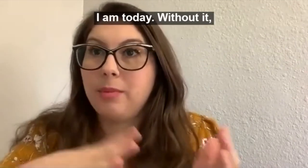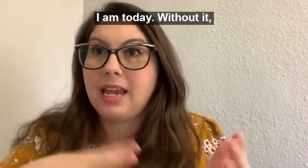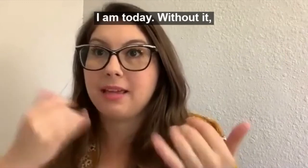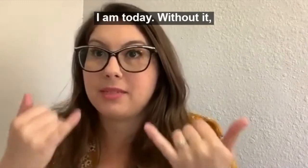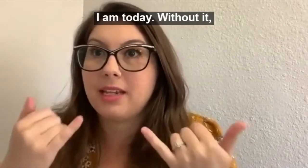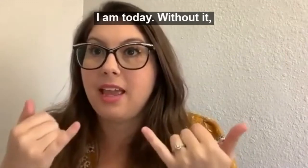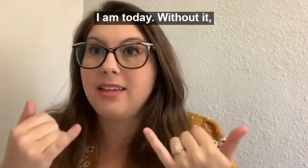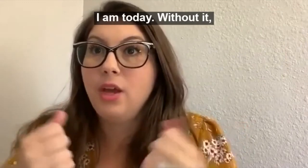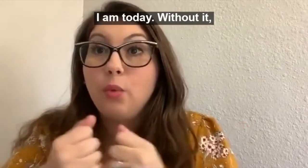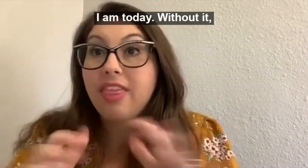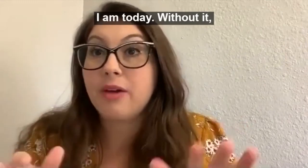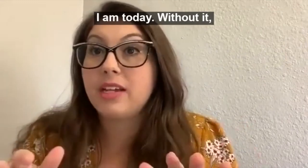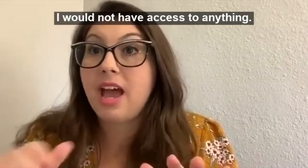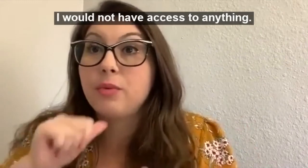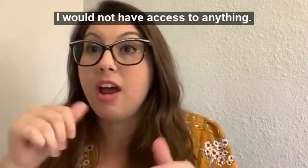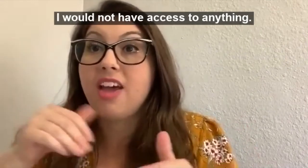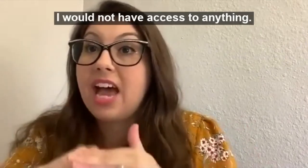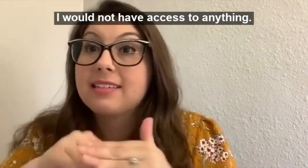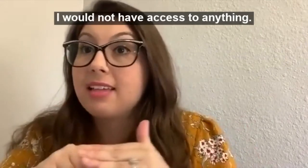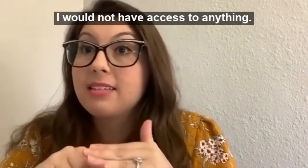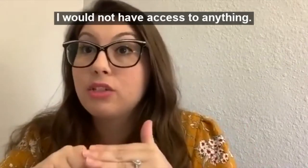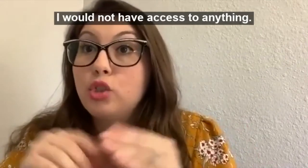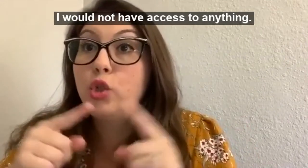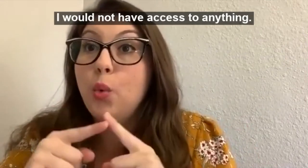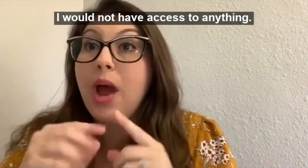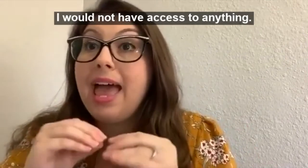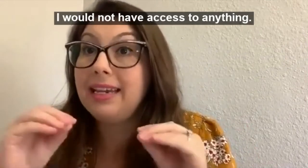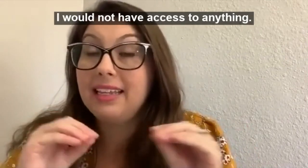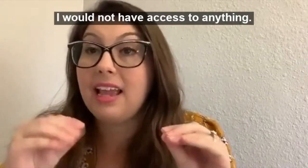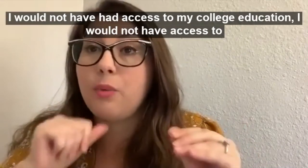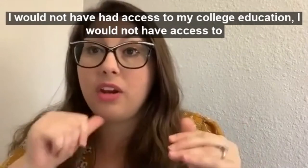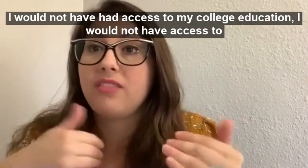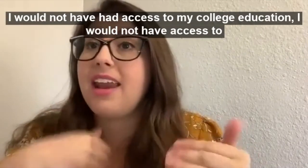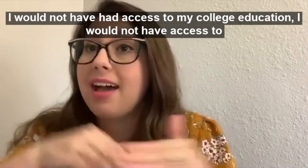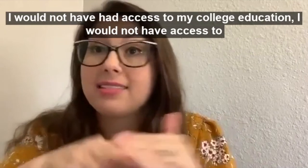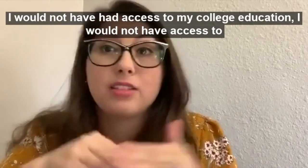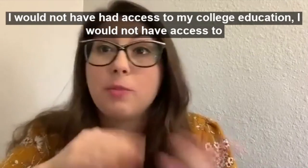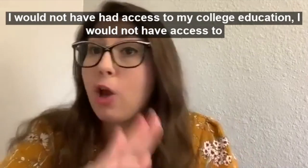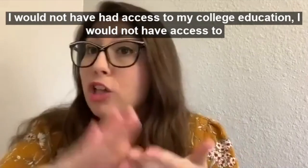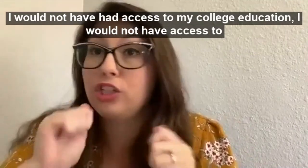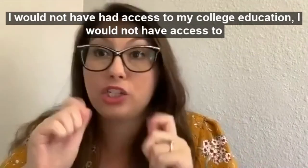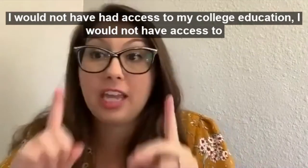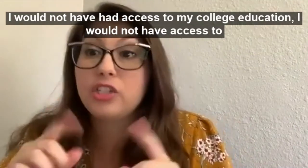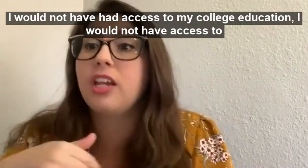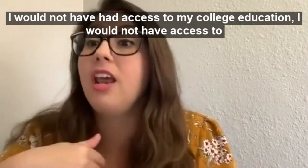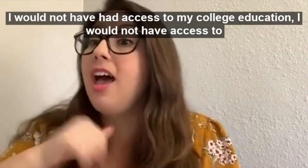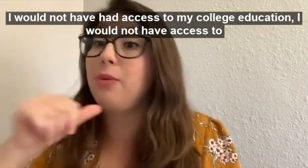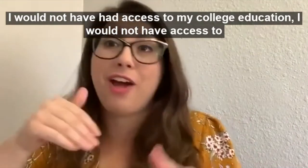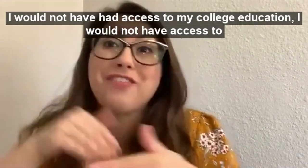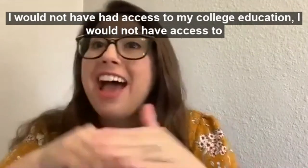I am today. Without it, I would not have access to anything. I would not have had access to my college education. I would not have